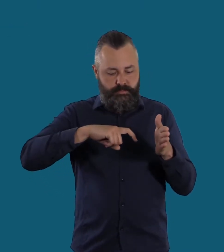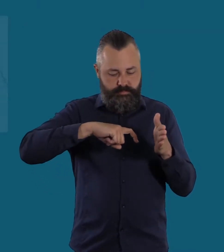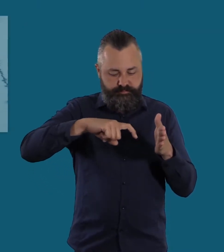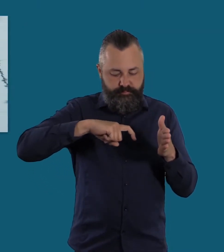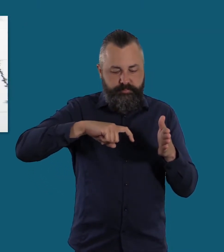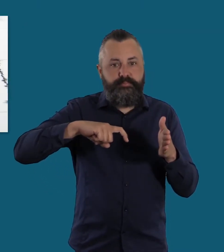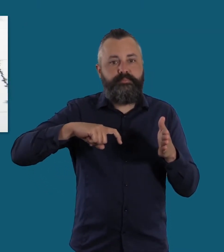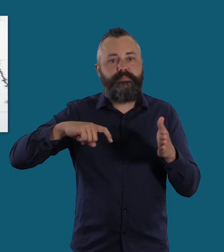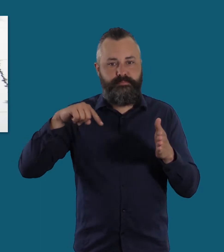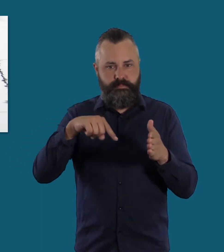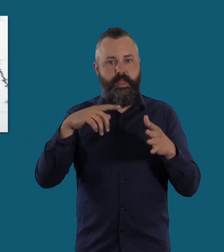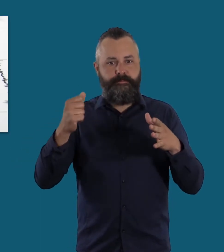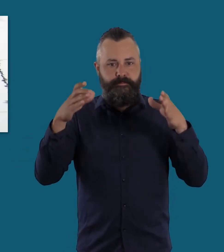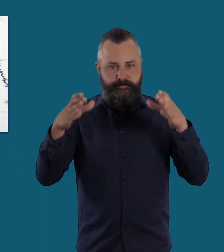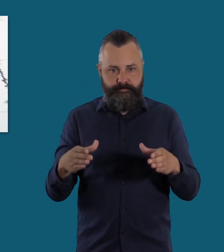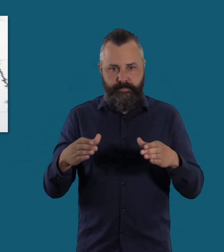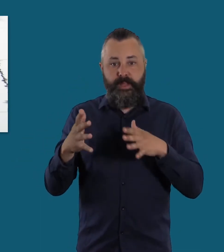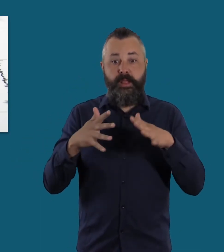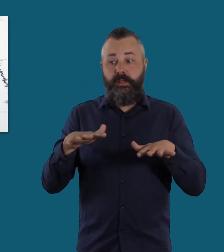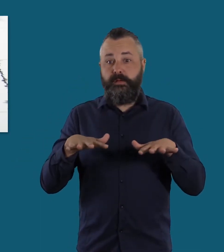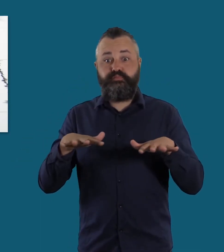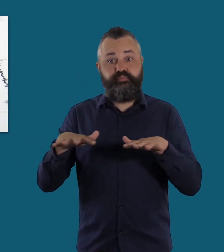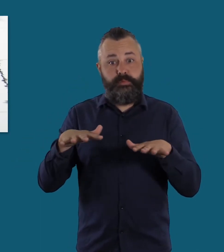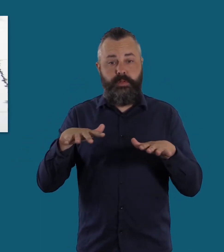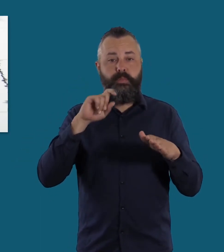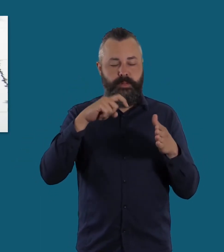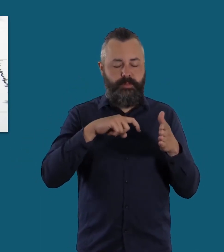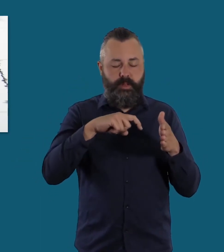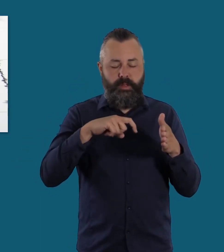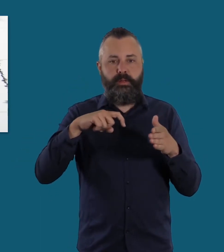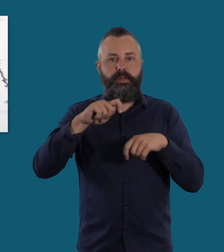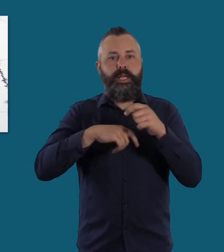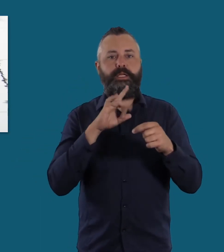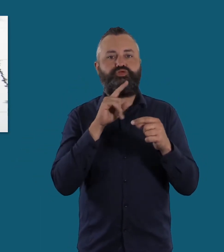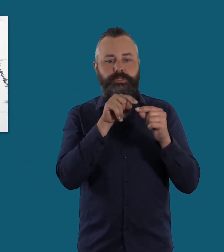which are sensors that detect and convert any small movement in the earth into an electrical signal.